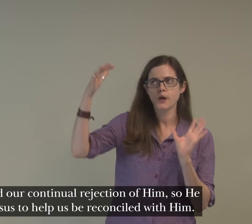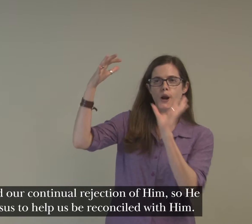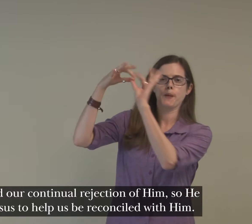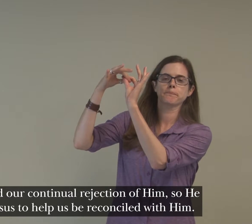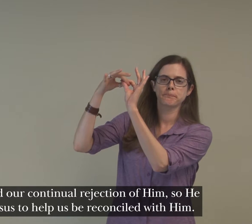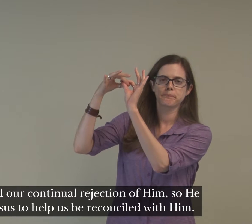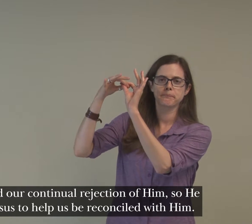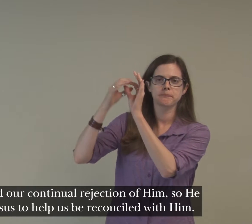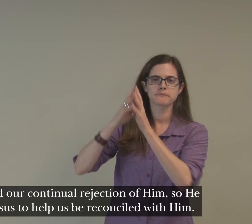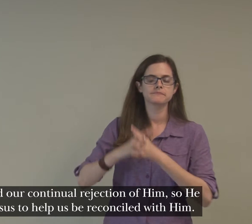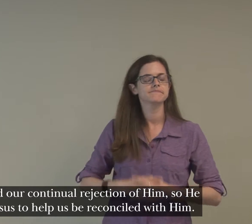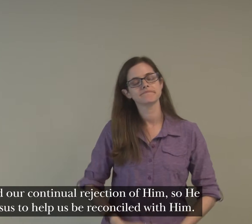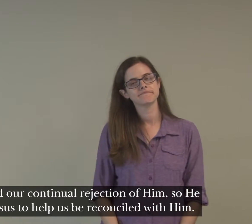Him.